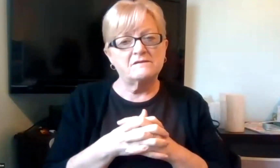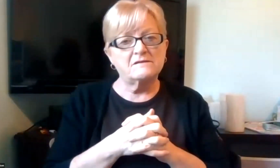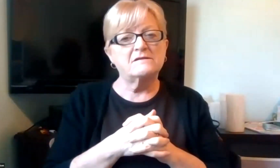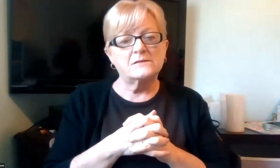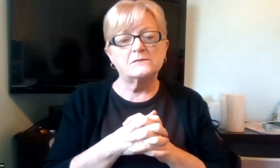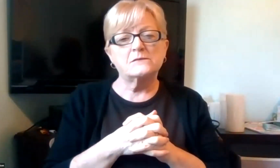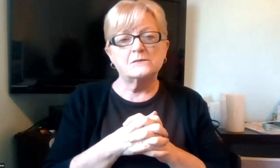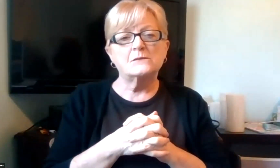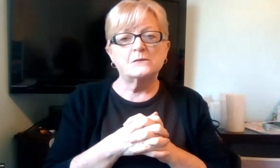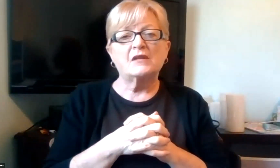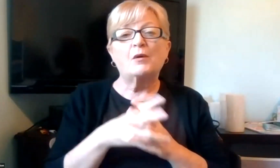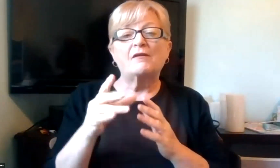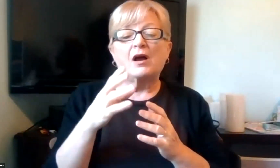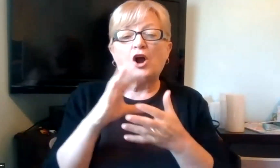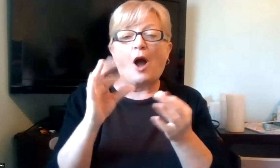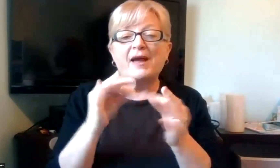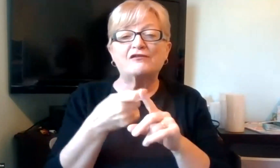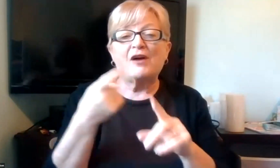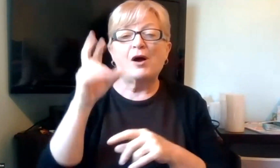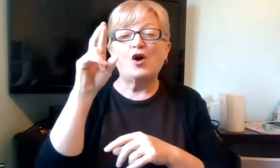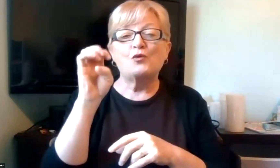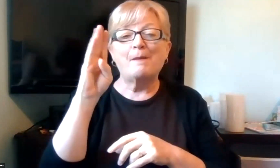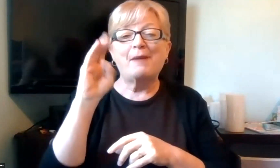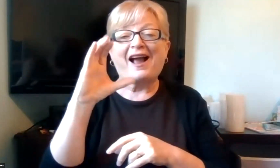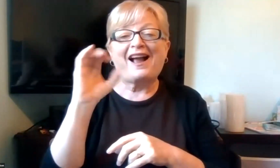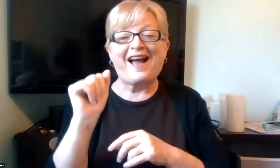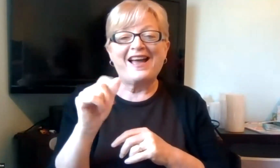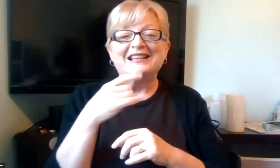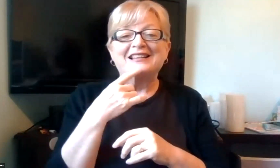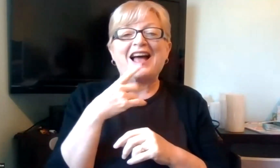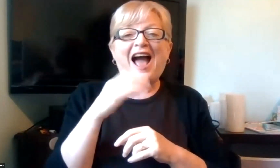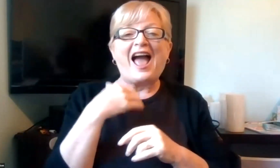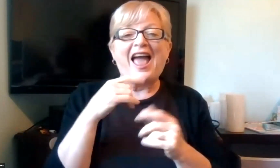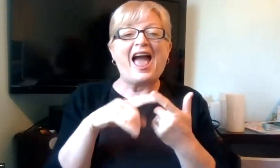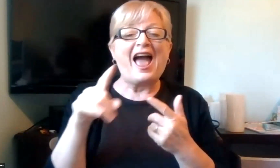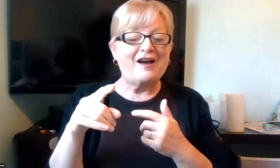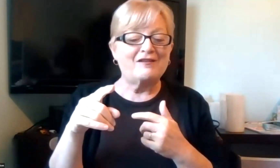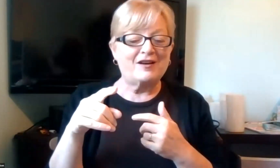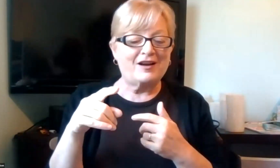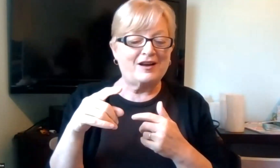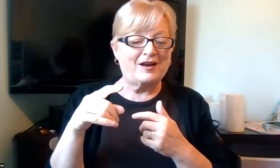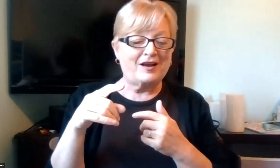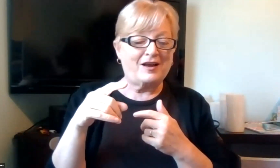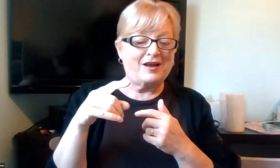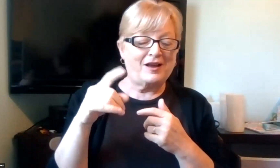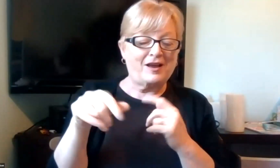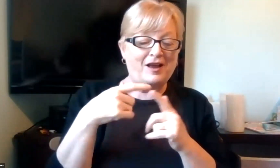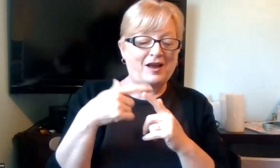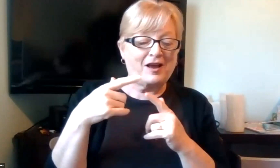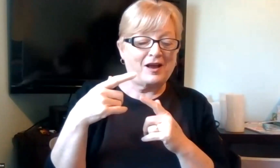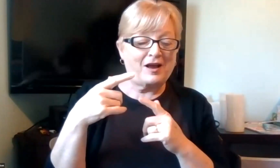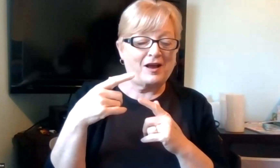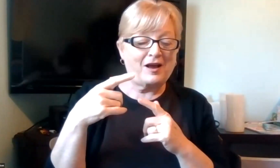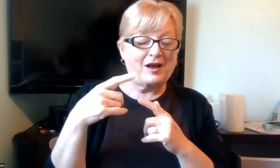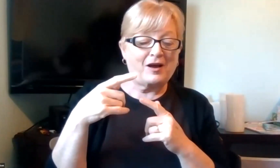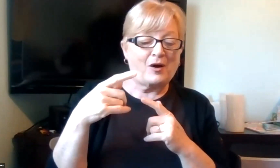We got a comment from Rebecca that says, I have a Breville countertop oven, but I like the idea of having one connected to